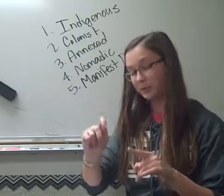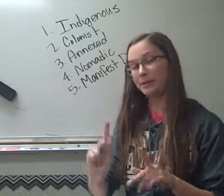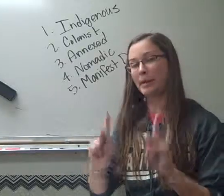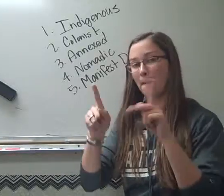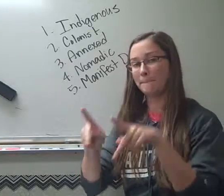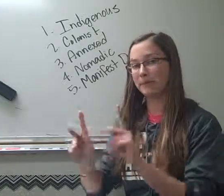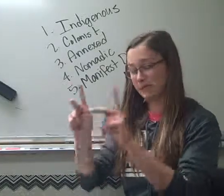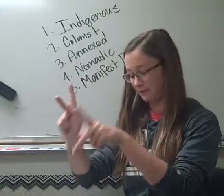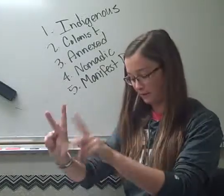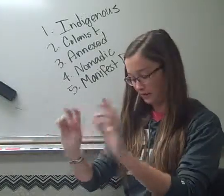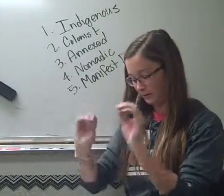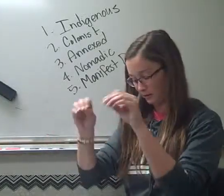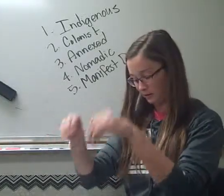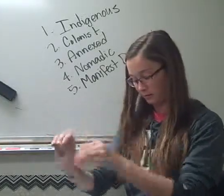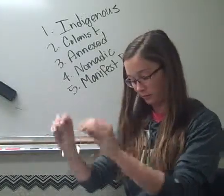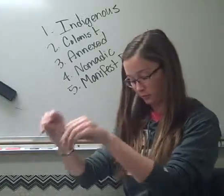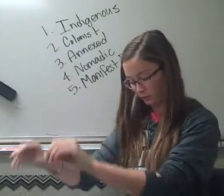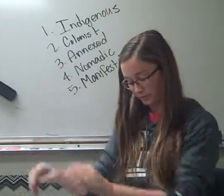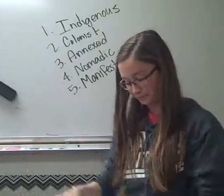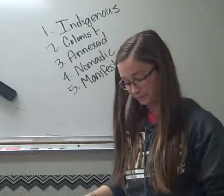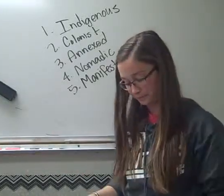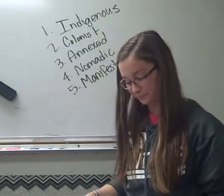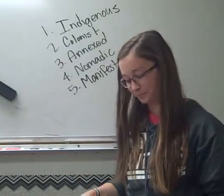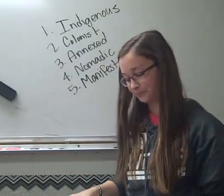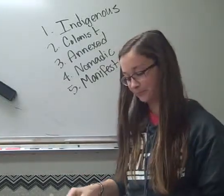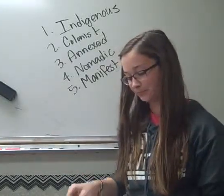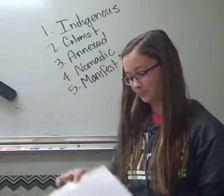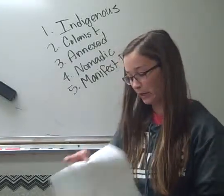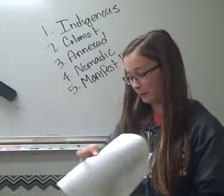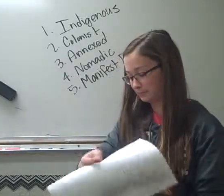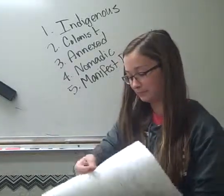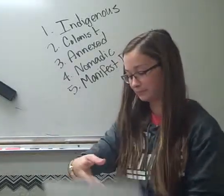the Pacific Ocean. Okay.